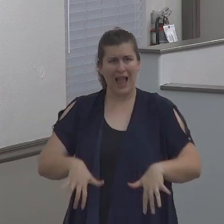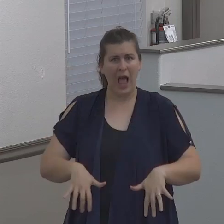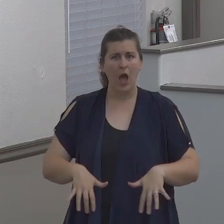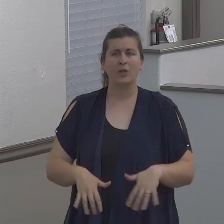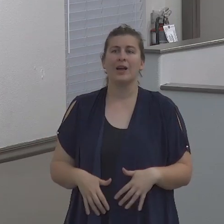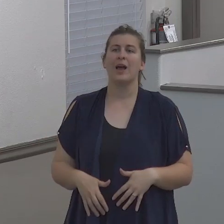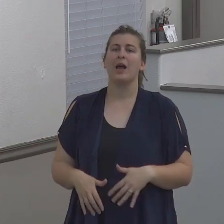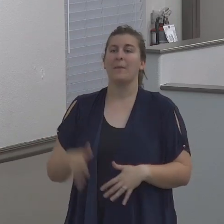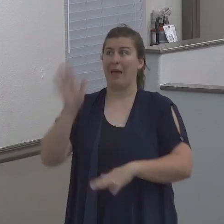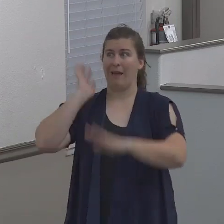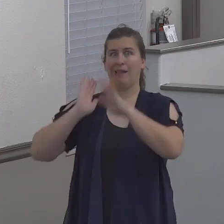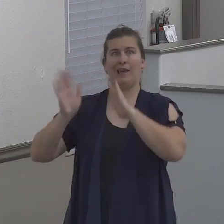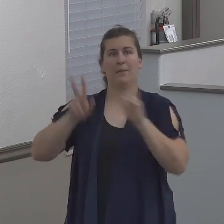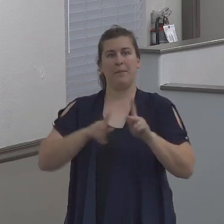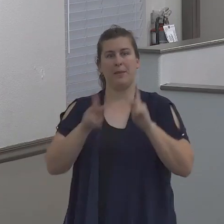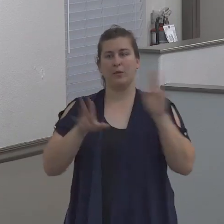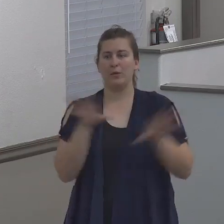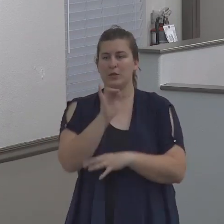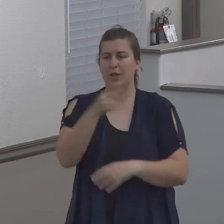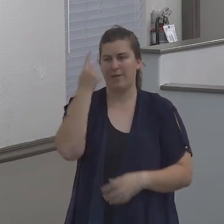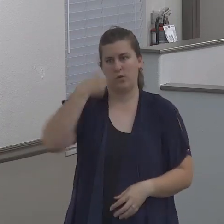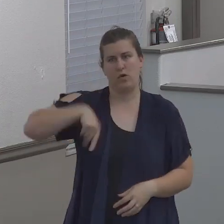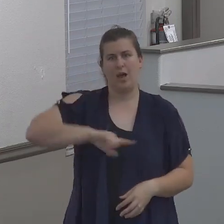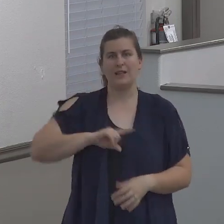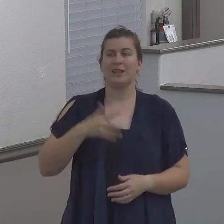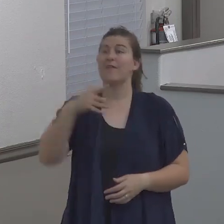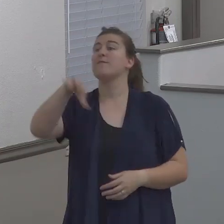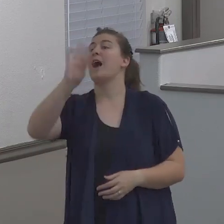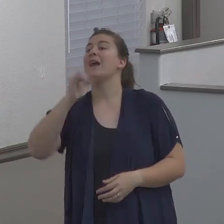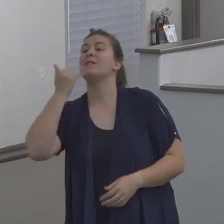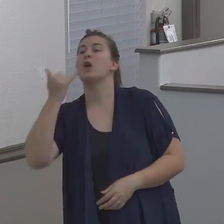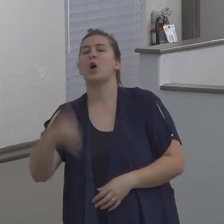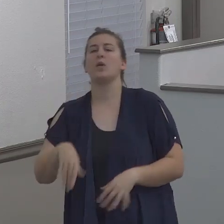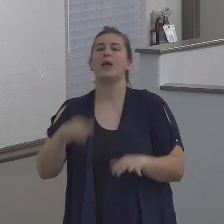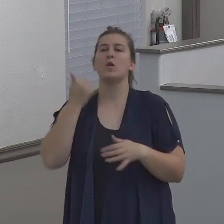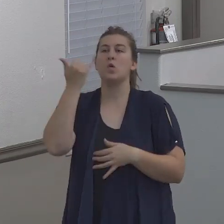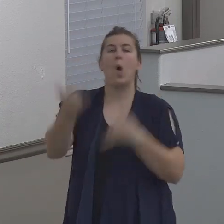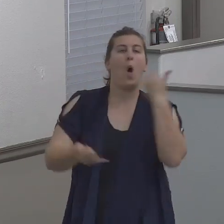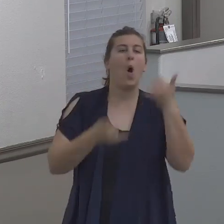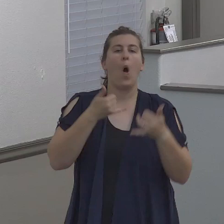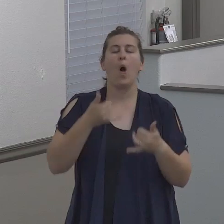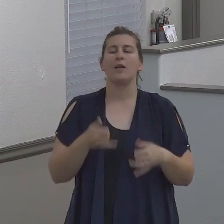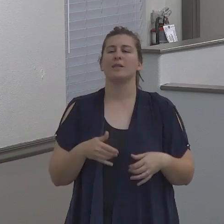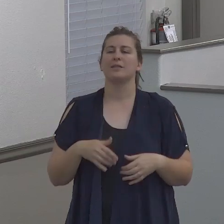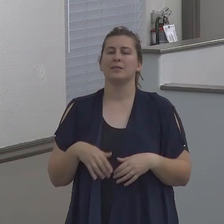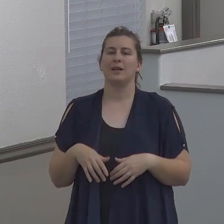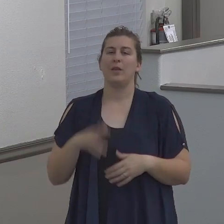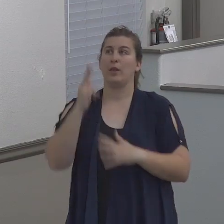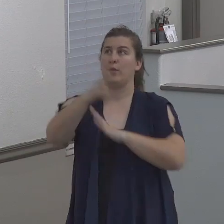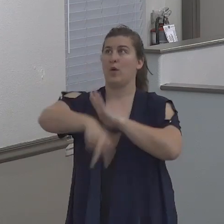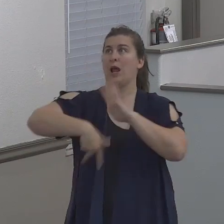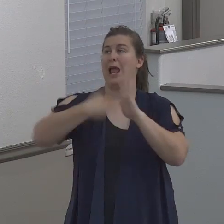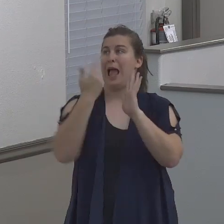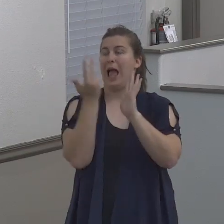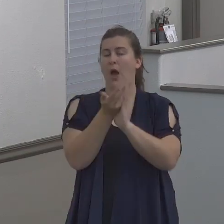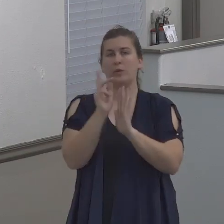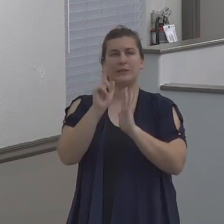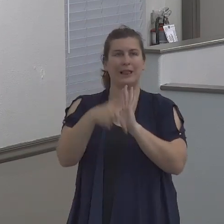broke down? Oh, sure, we'll do that. That's the way people were back then. And you know